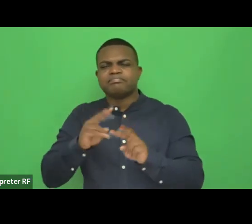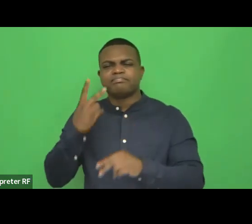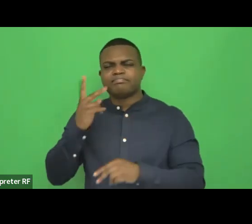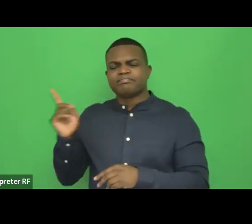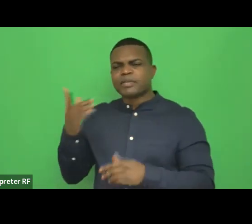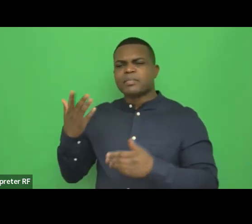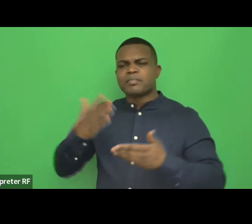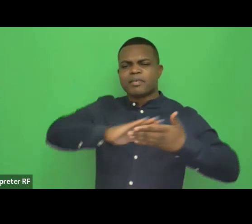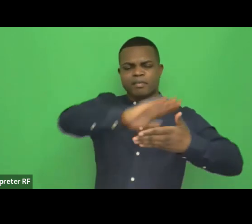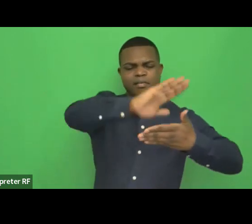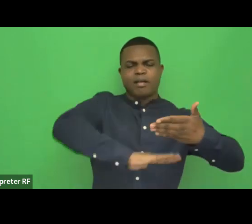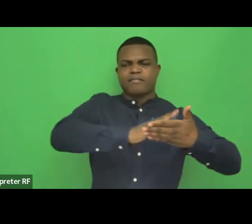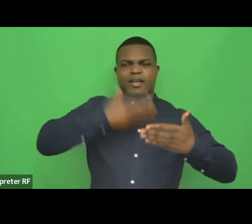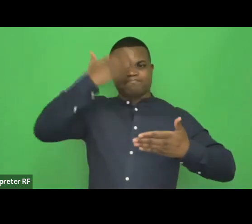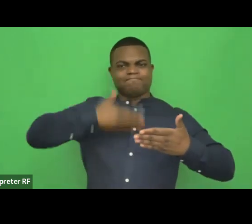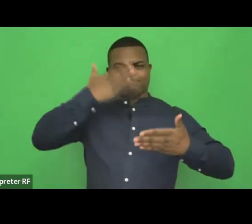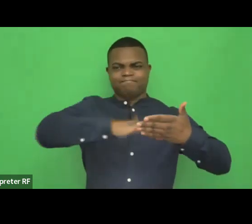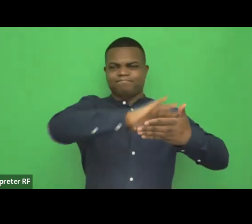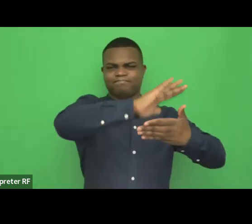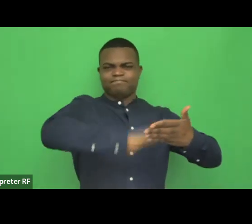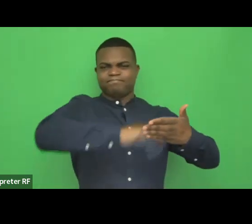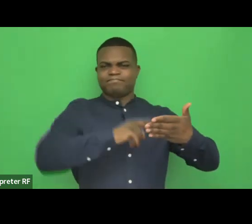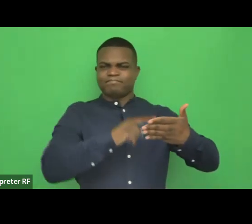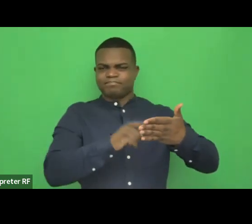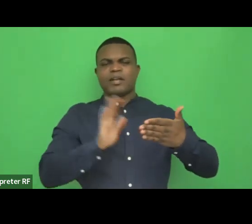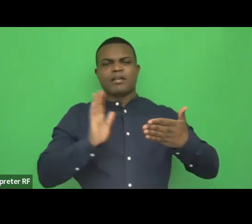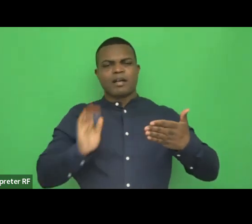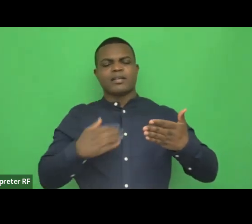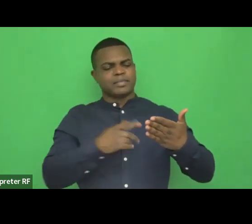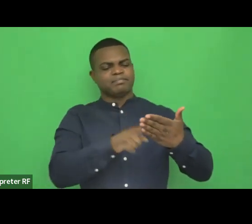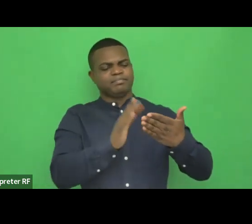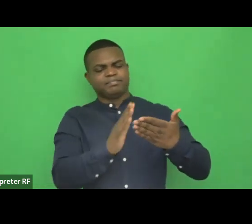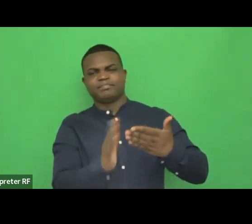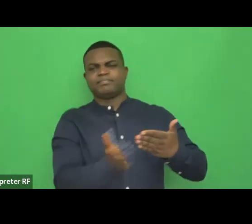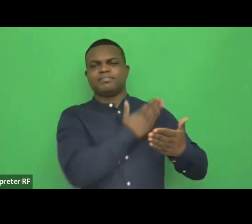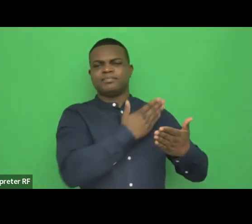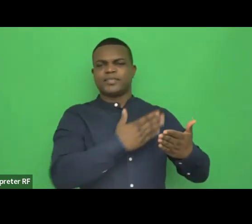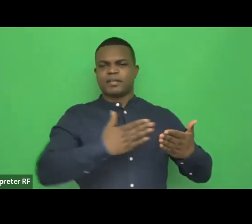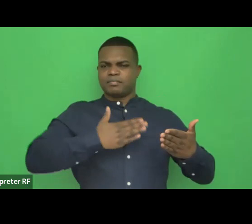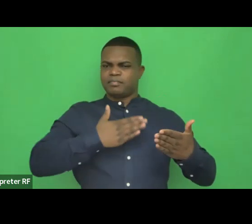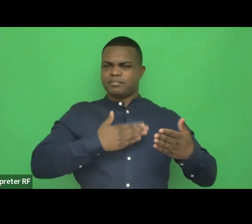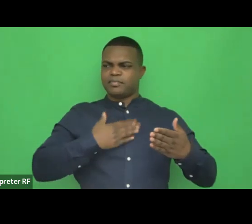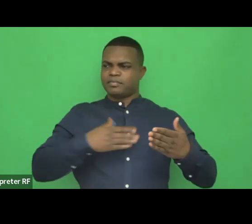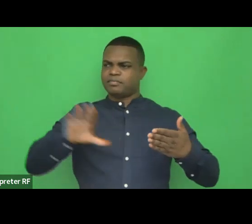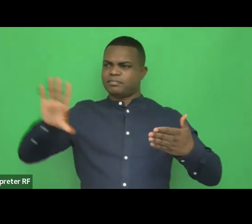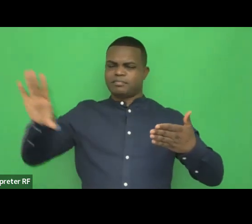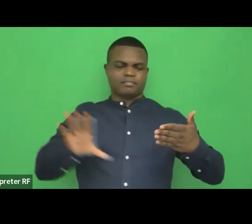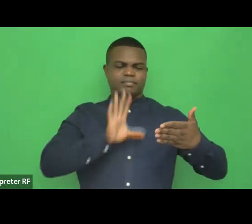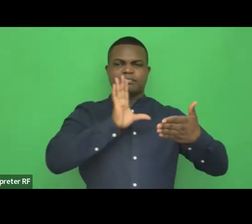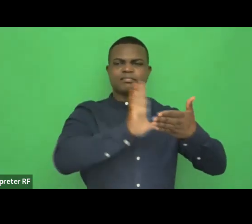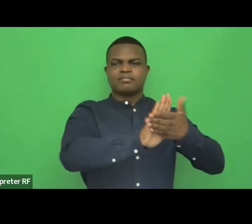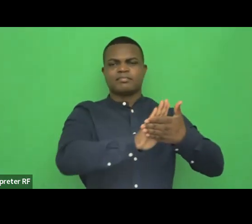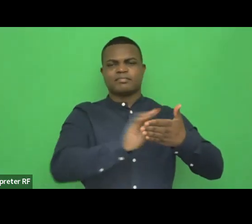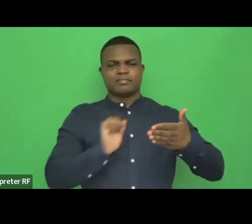around languages and the page direction and how you're going to construct the table of